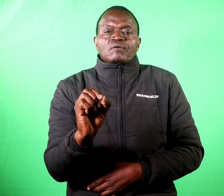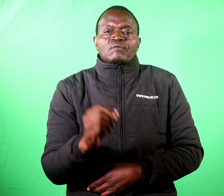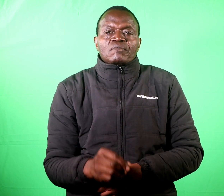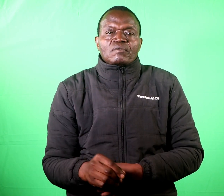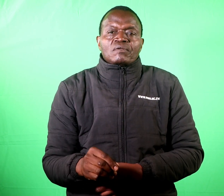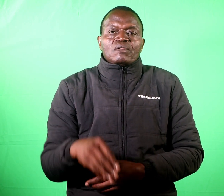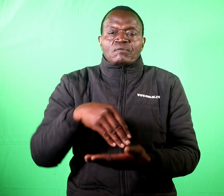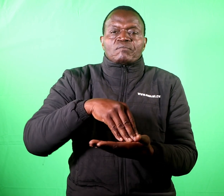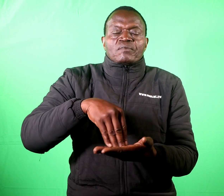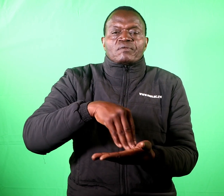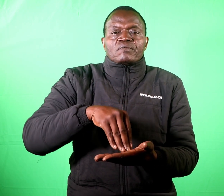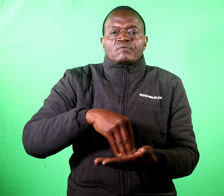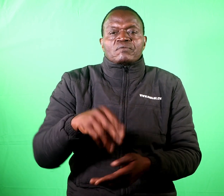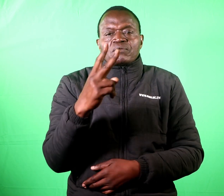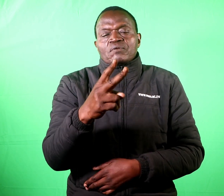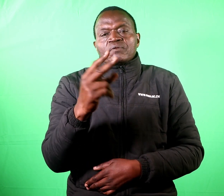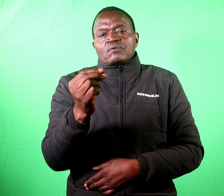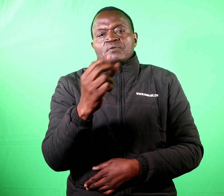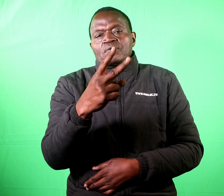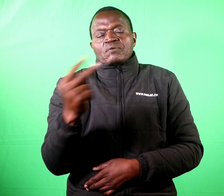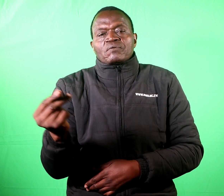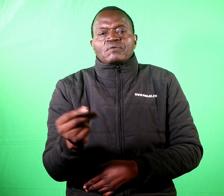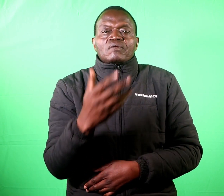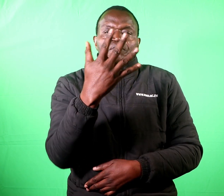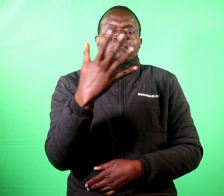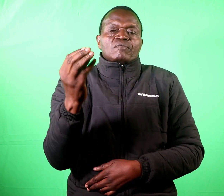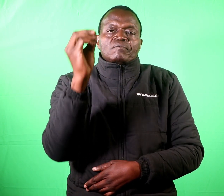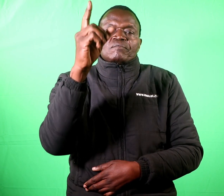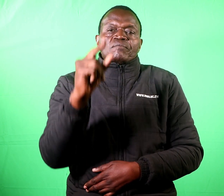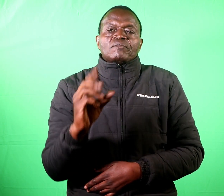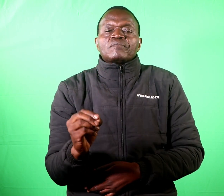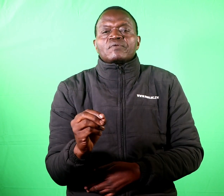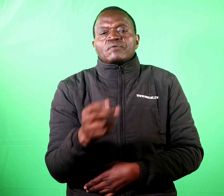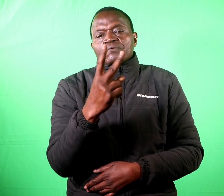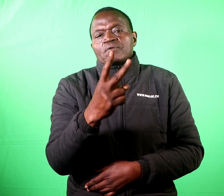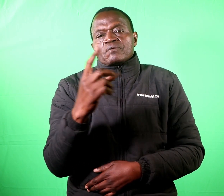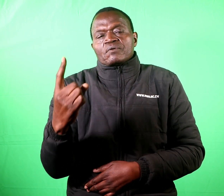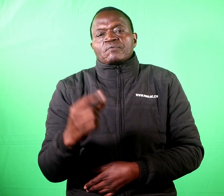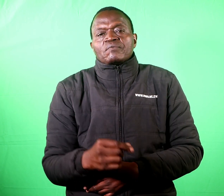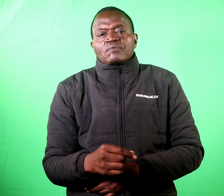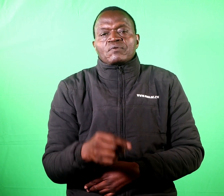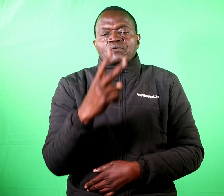Midlands, 2020, 55%, 2021,